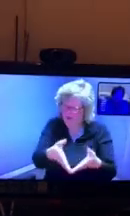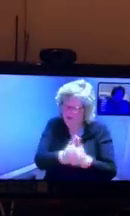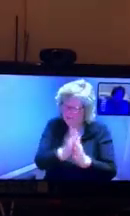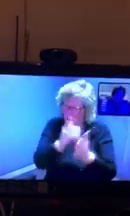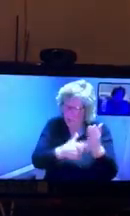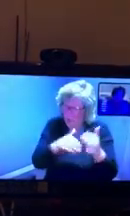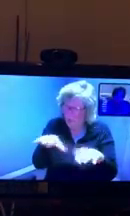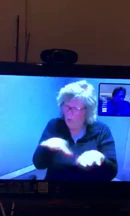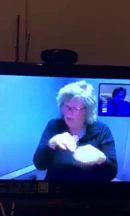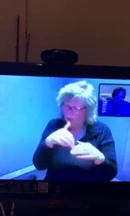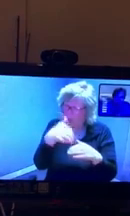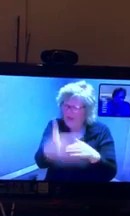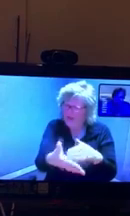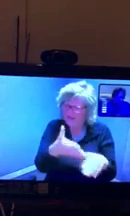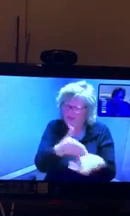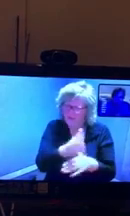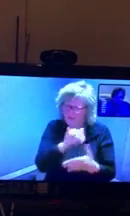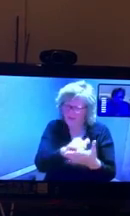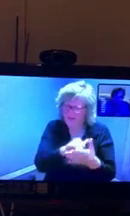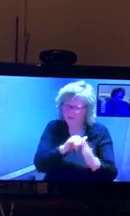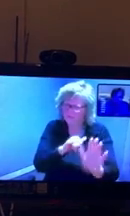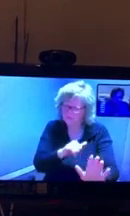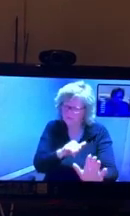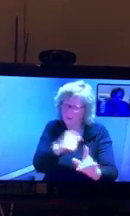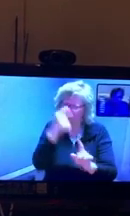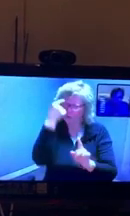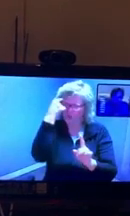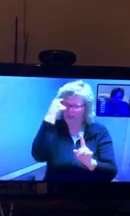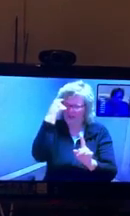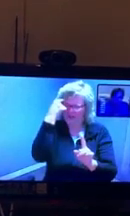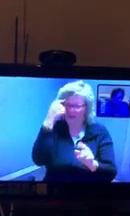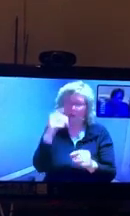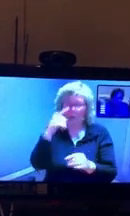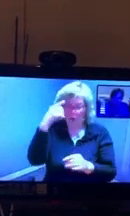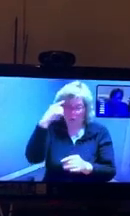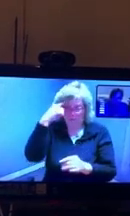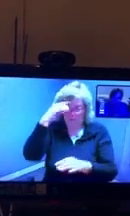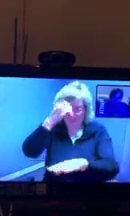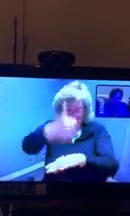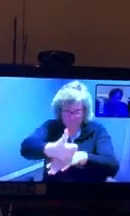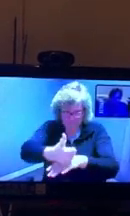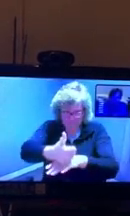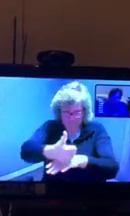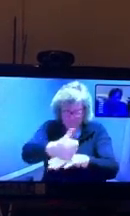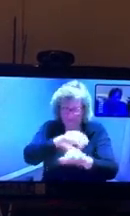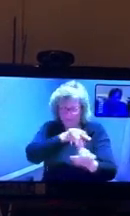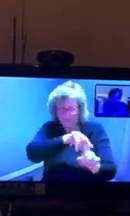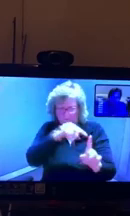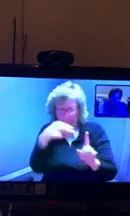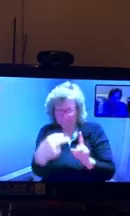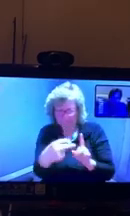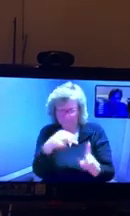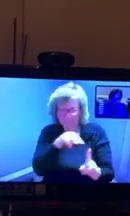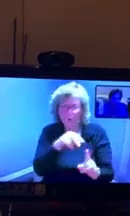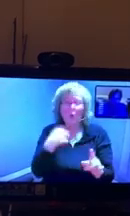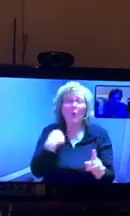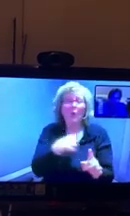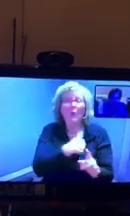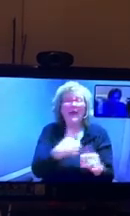I want you to focus on this, because mindset and perspective is everything. We had a great president many years ago in the early 60s. His